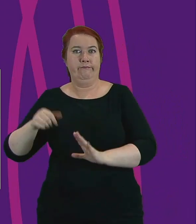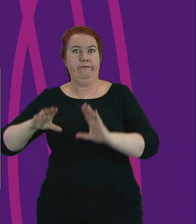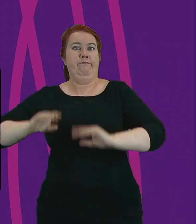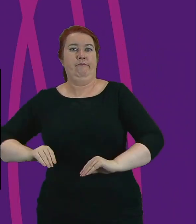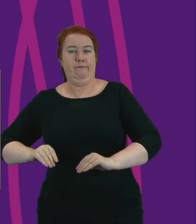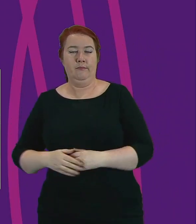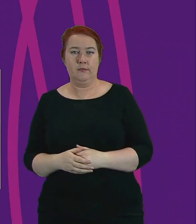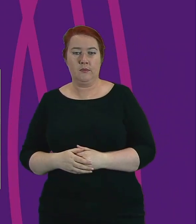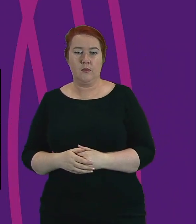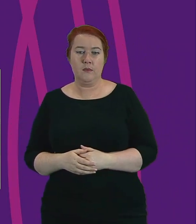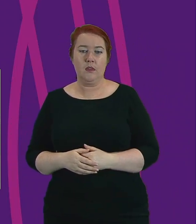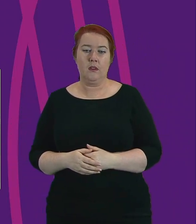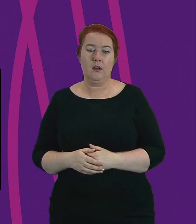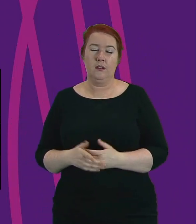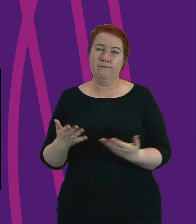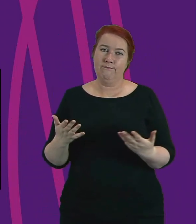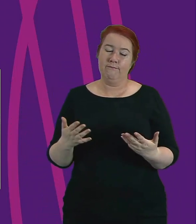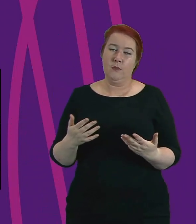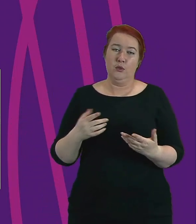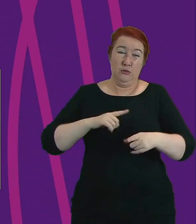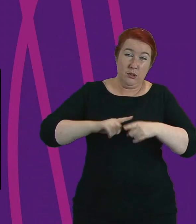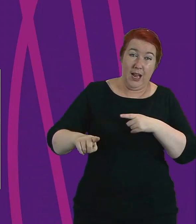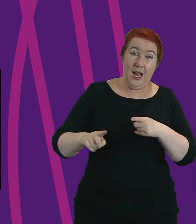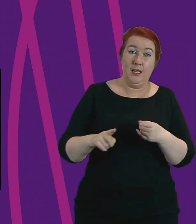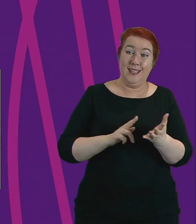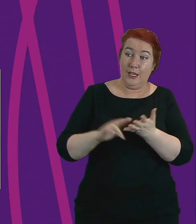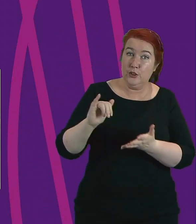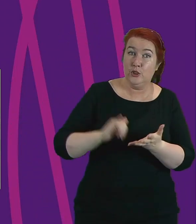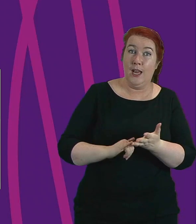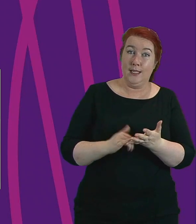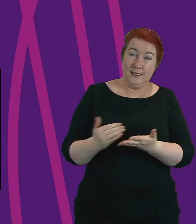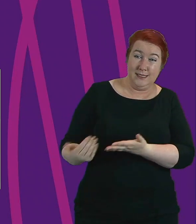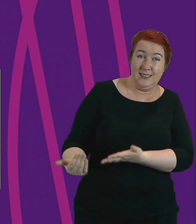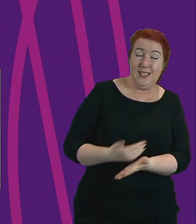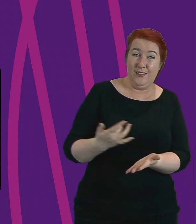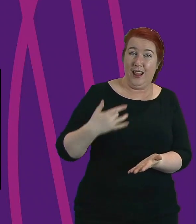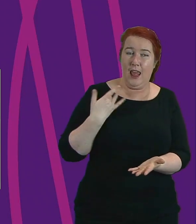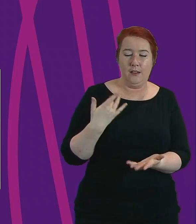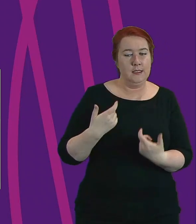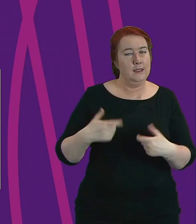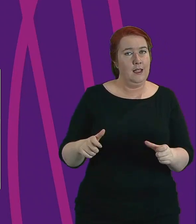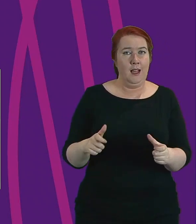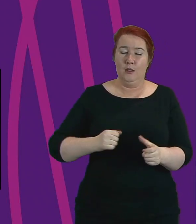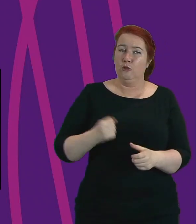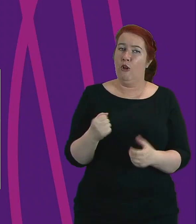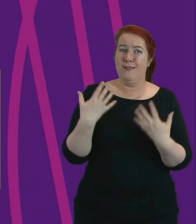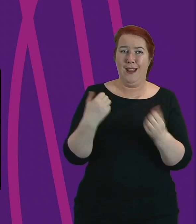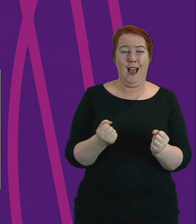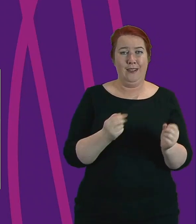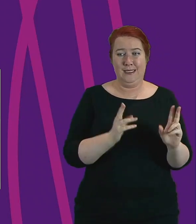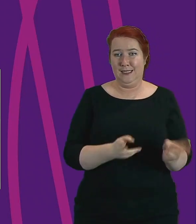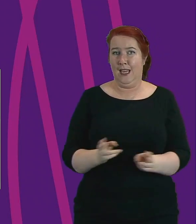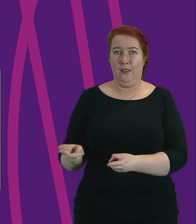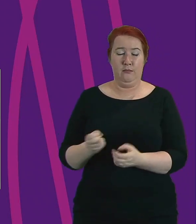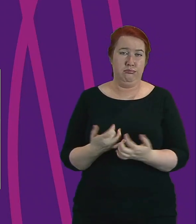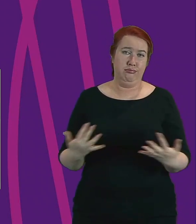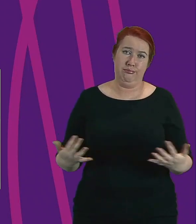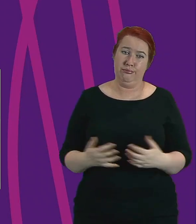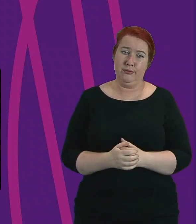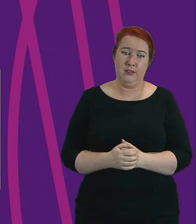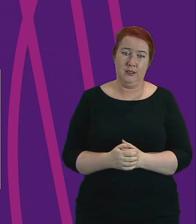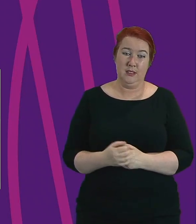save lives, tragically, Scotland's deaths have contributed to a devastating picture across the UK, where collectively our death